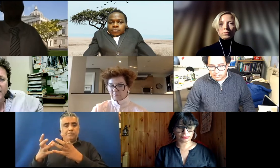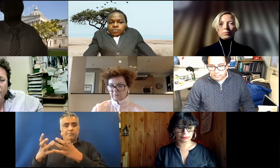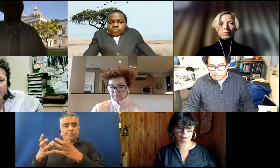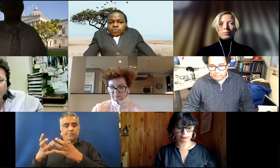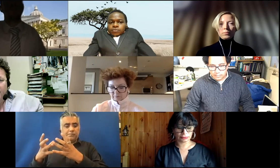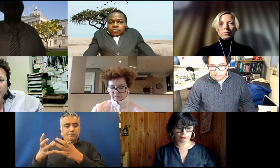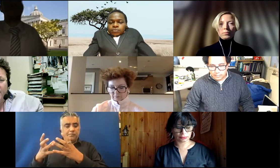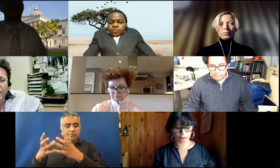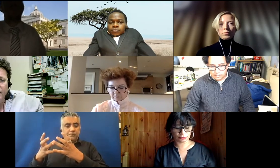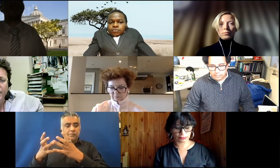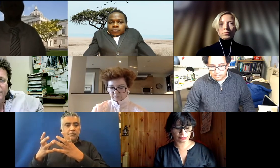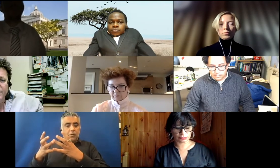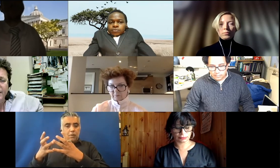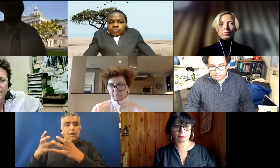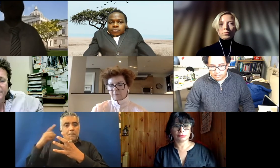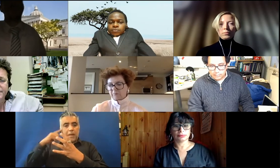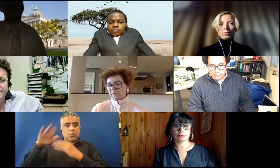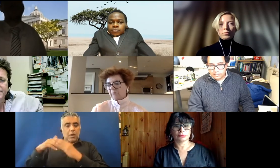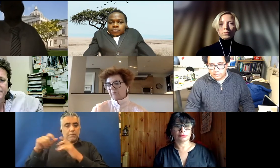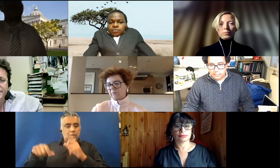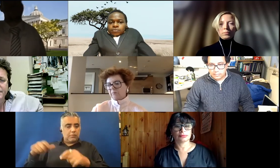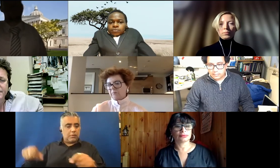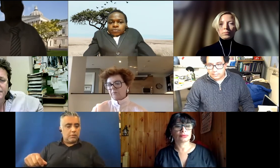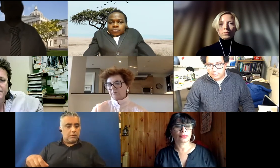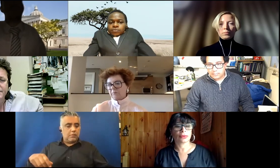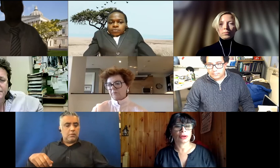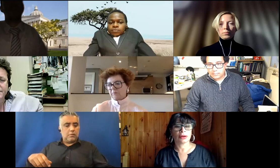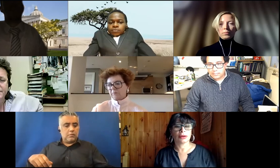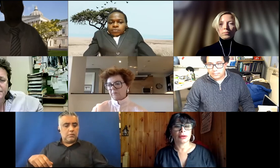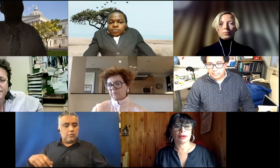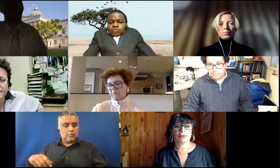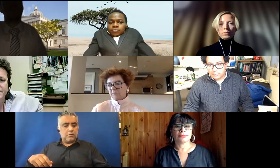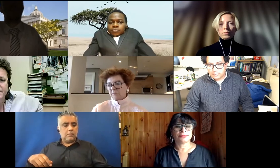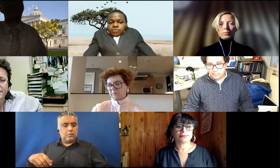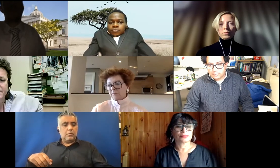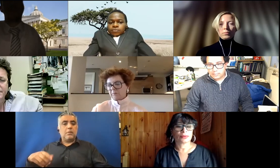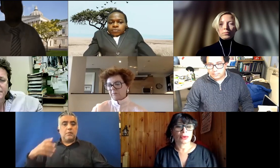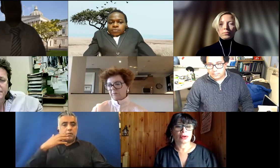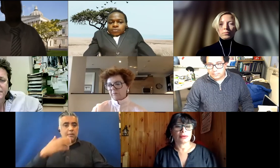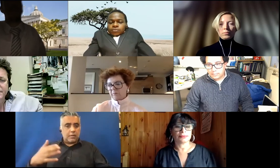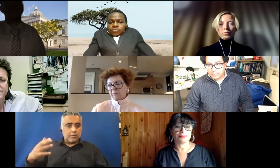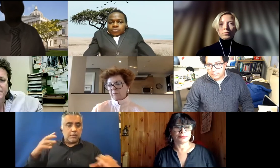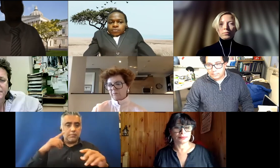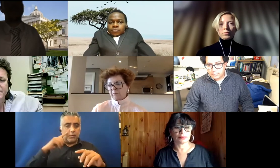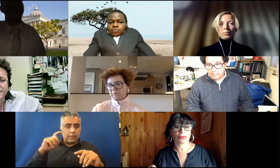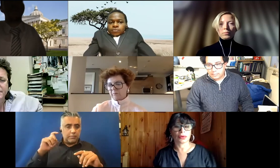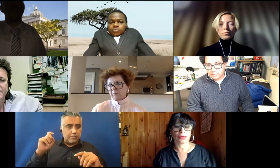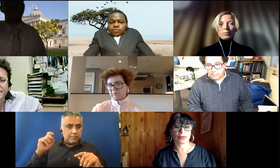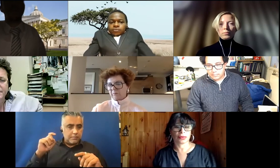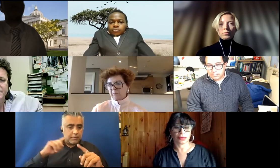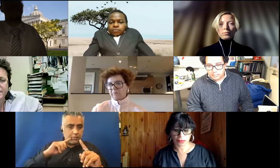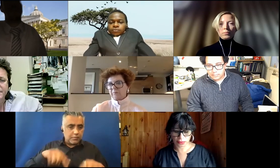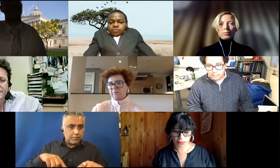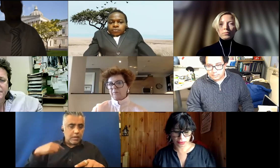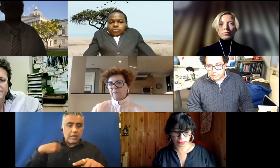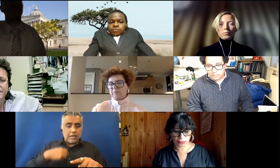globally available for all persons then. Sure. Thank you, Klaus. We might be actually coming back to the question of standards and what we can